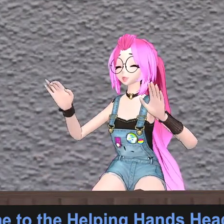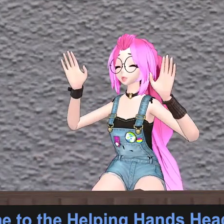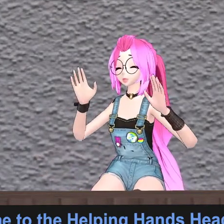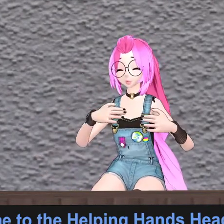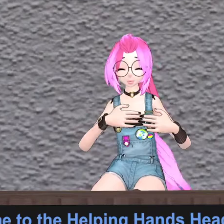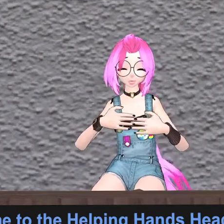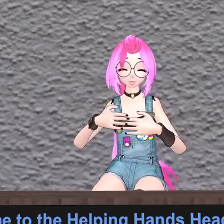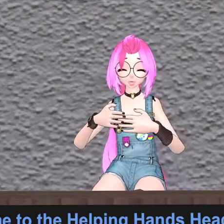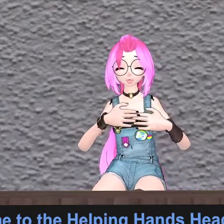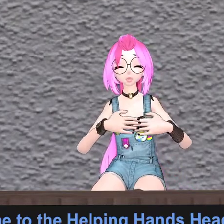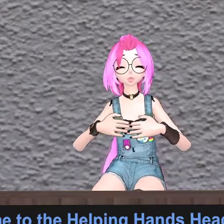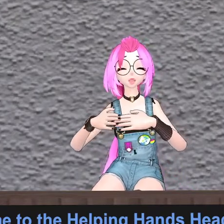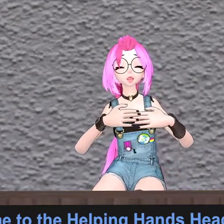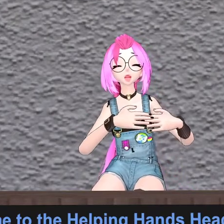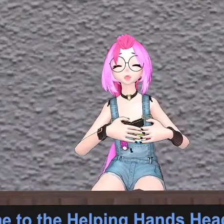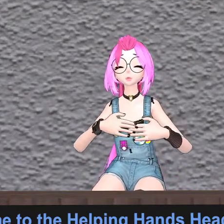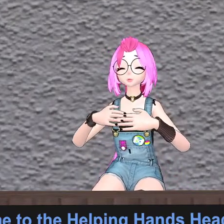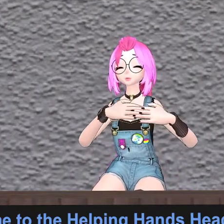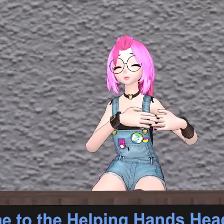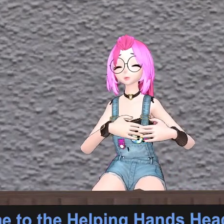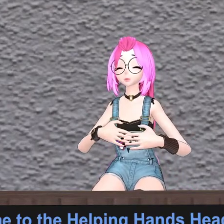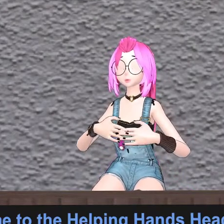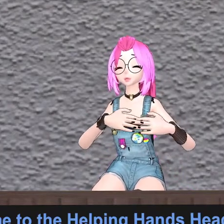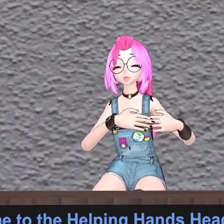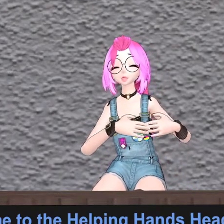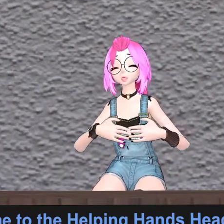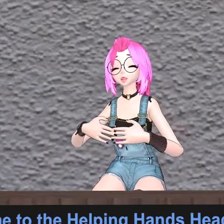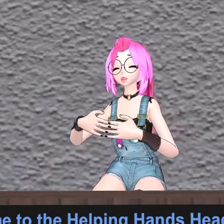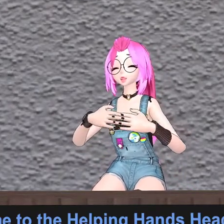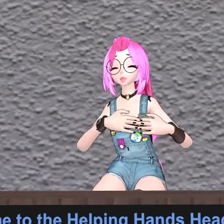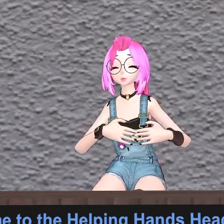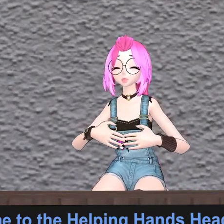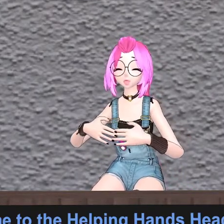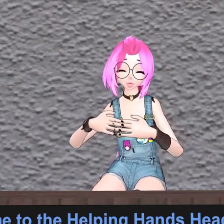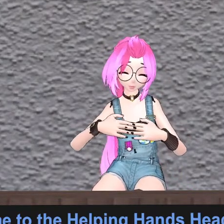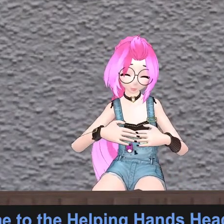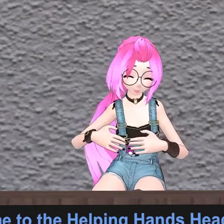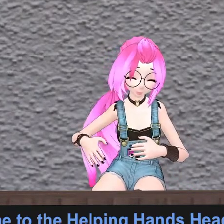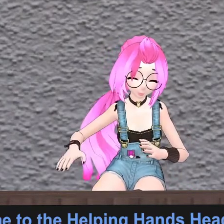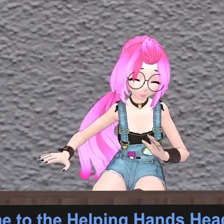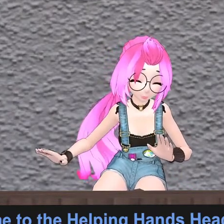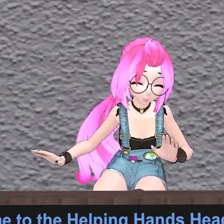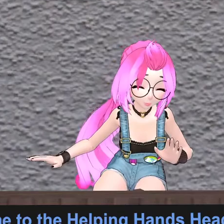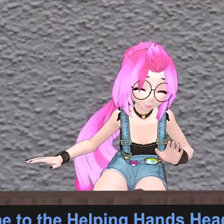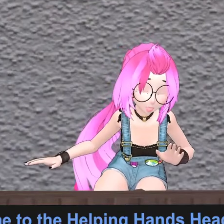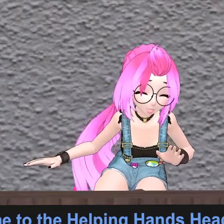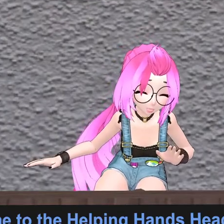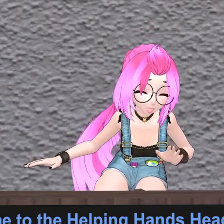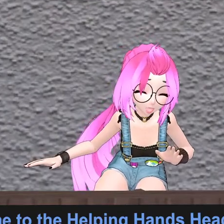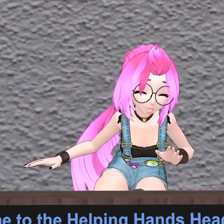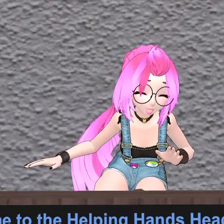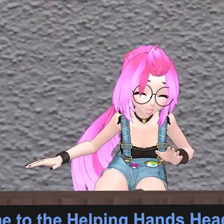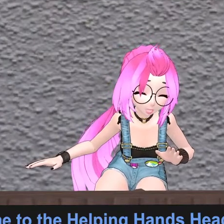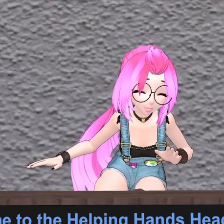Yes. Yes. America. America. Good. What